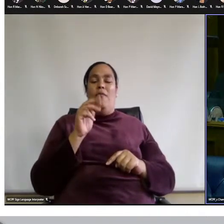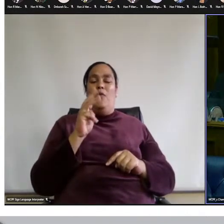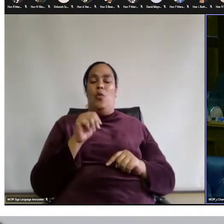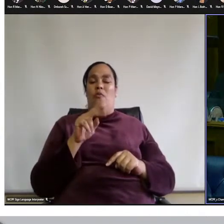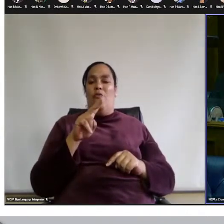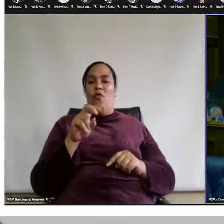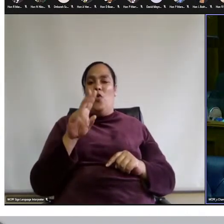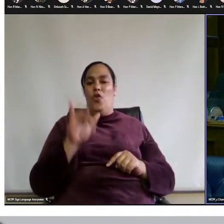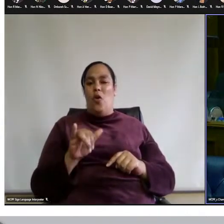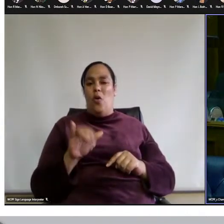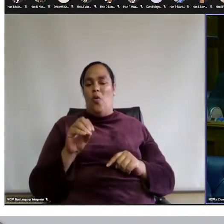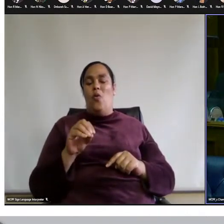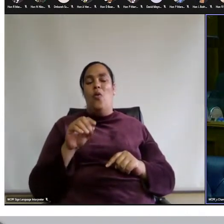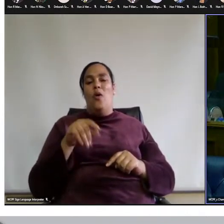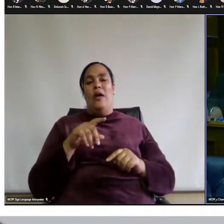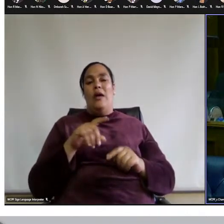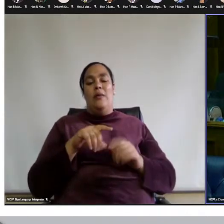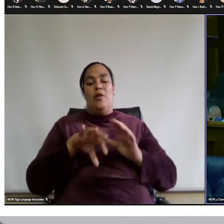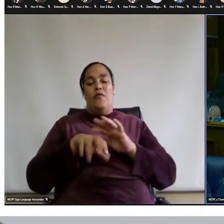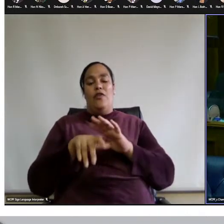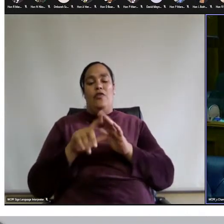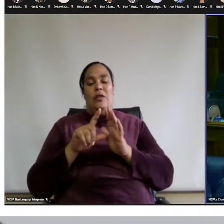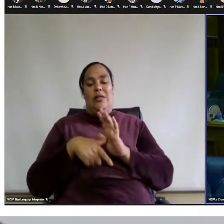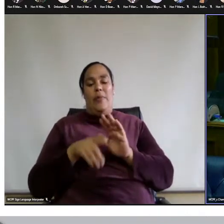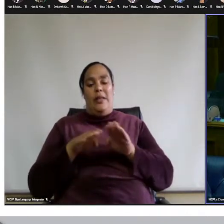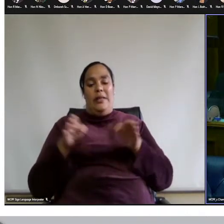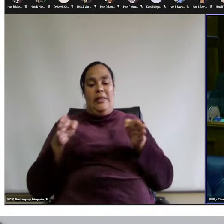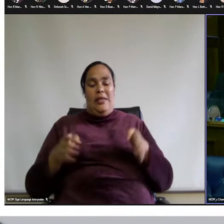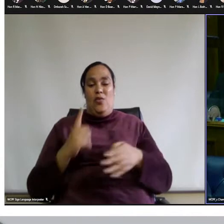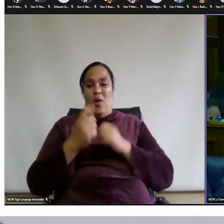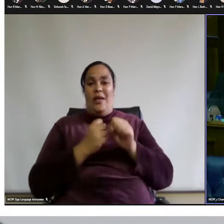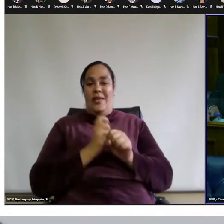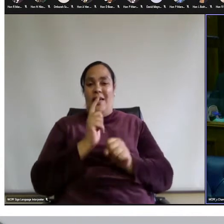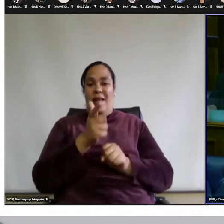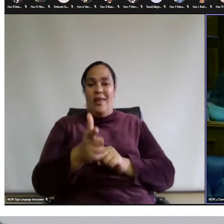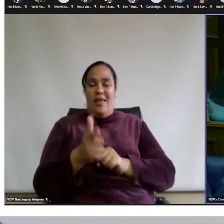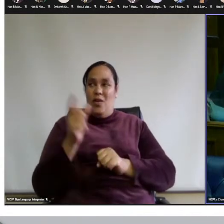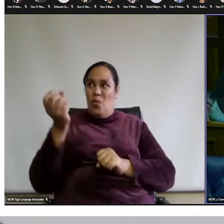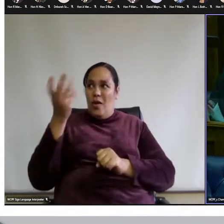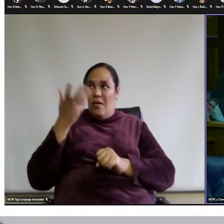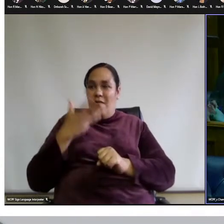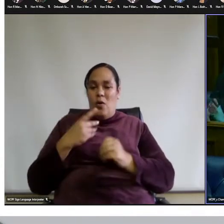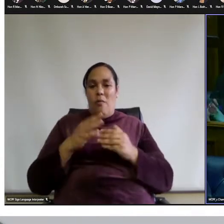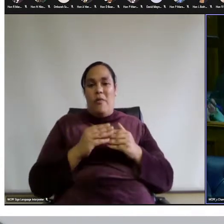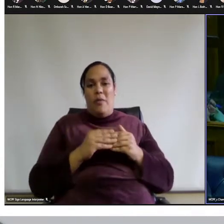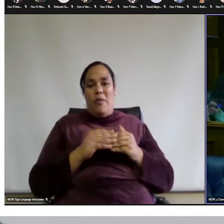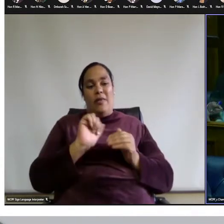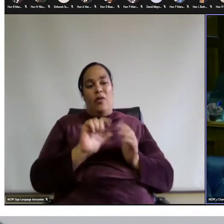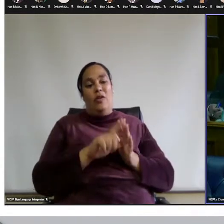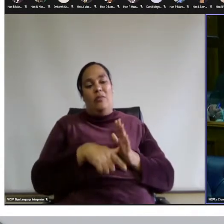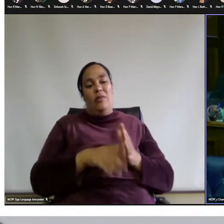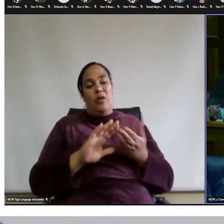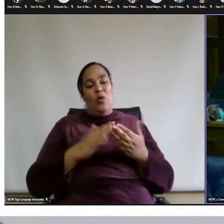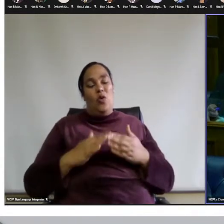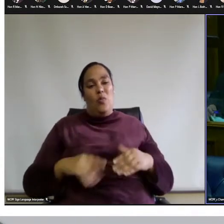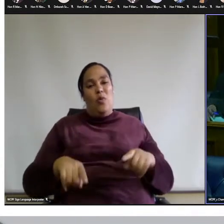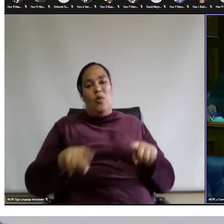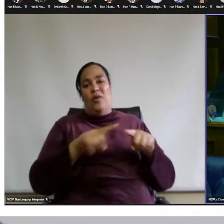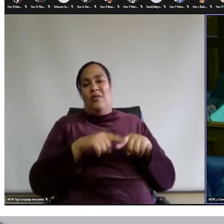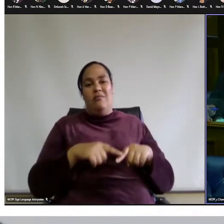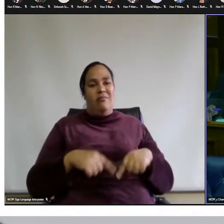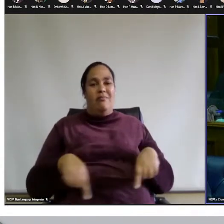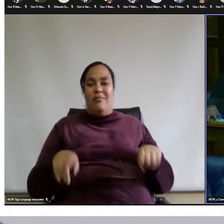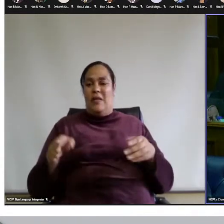the Provincial Disability Desk. A year later, we are informed by members of the disability community that the desk